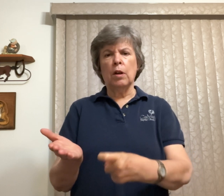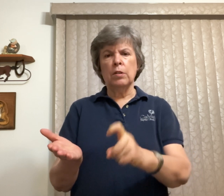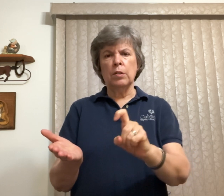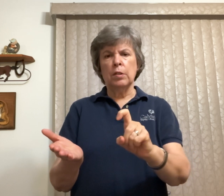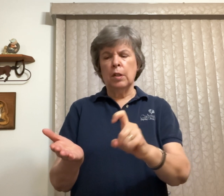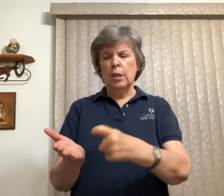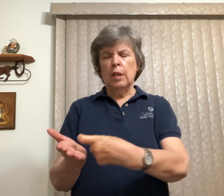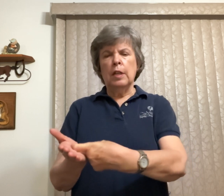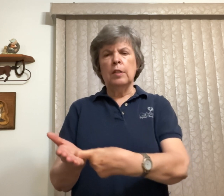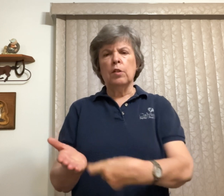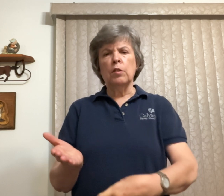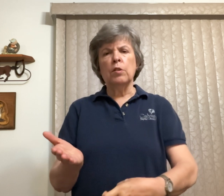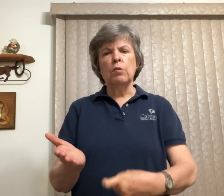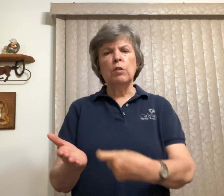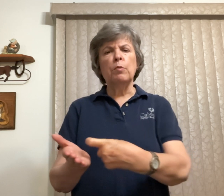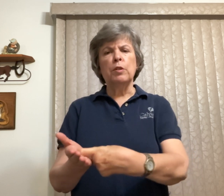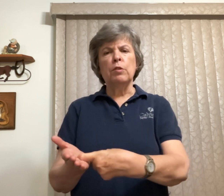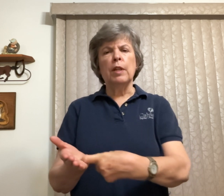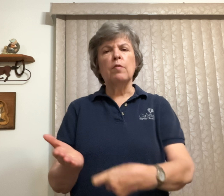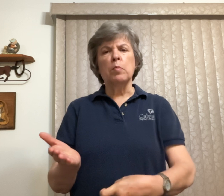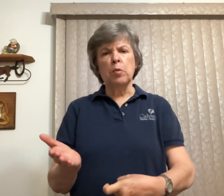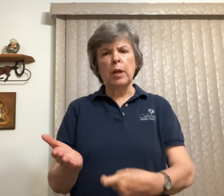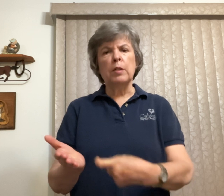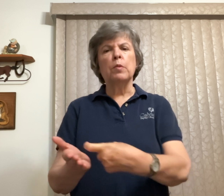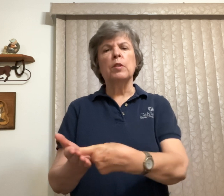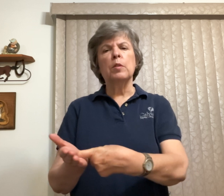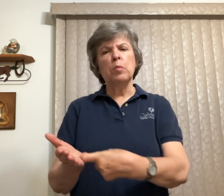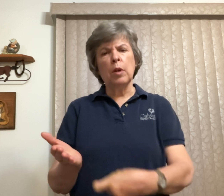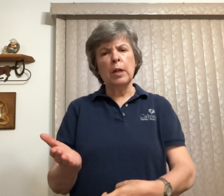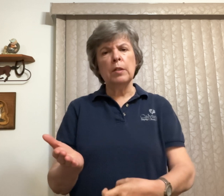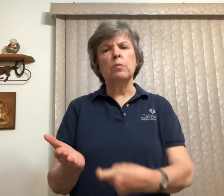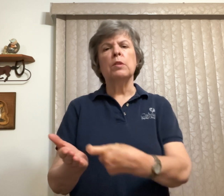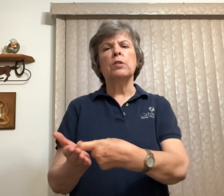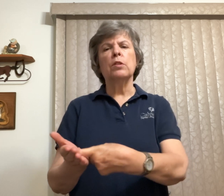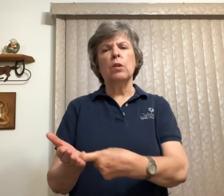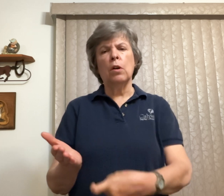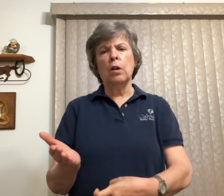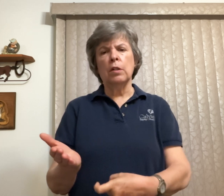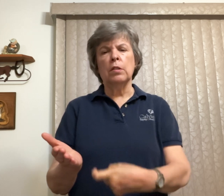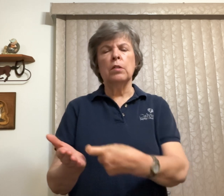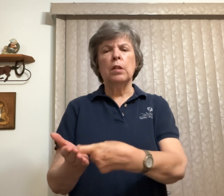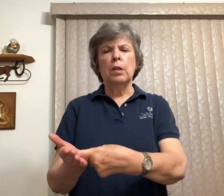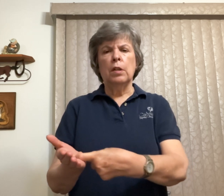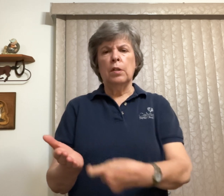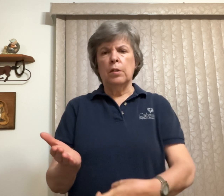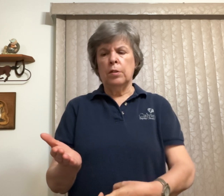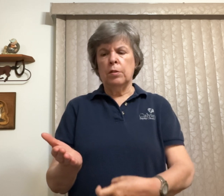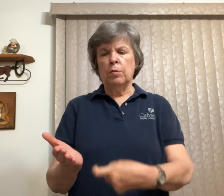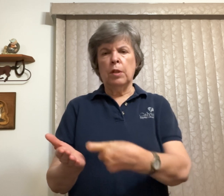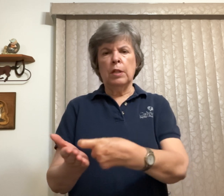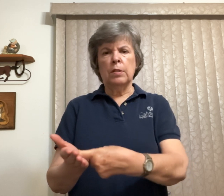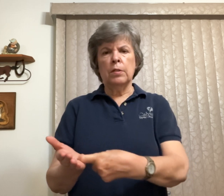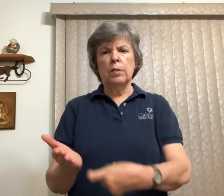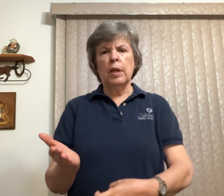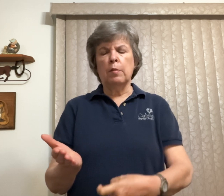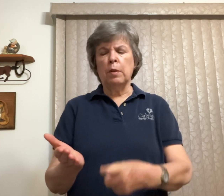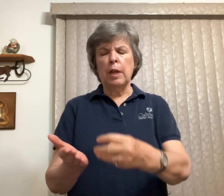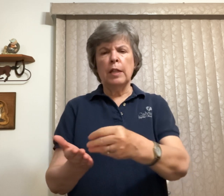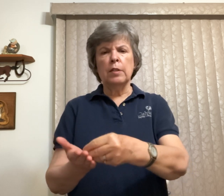cost. It's also, you would use that for price. What's the price? What's the cost? So that's that. We had the sign